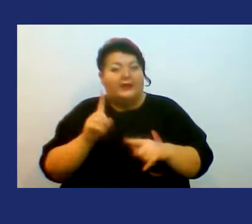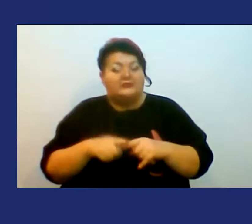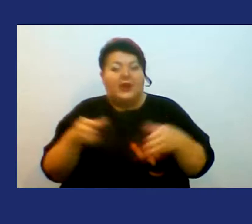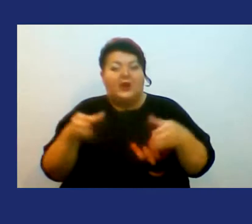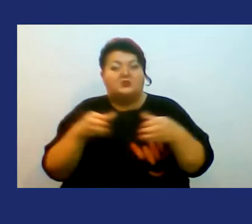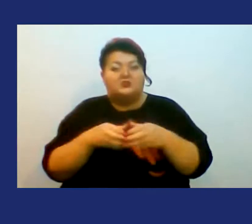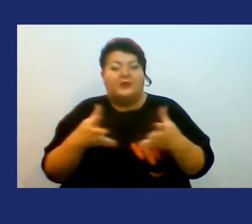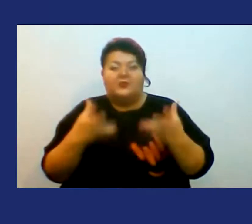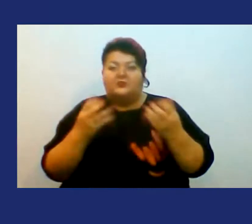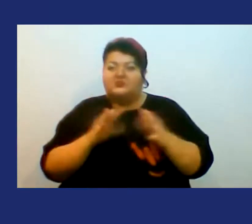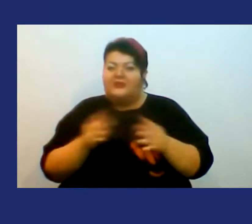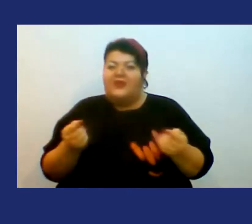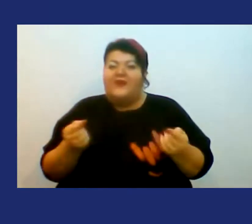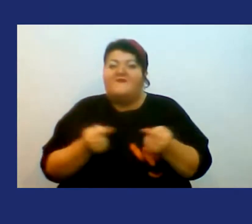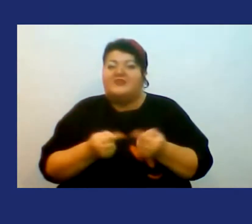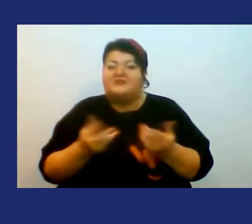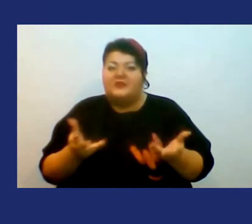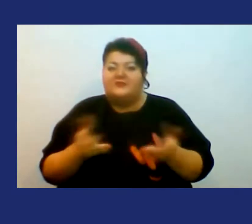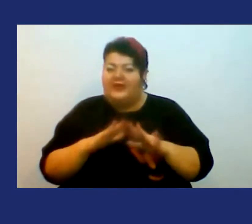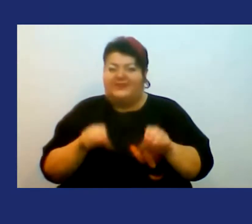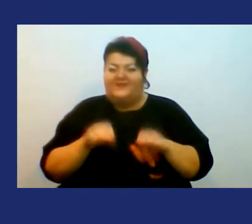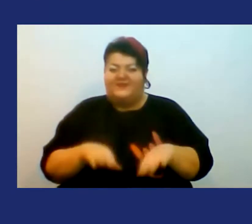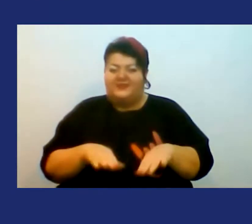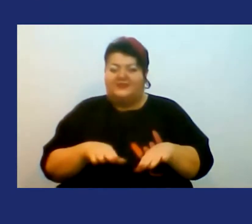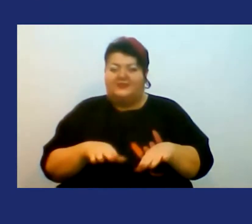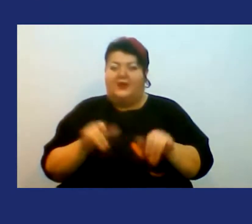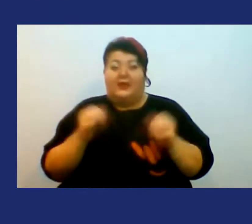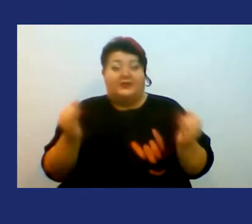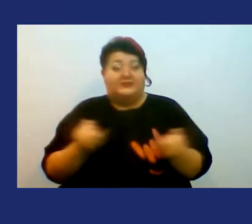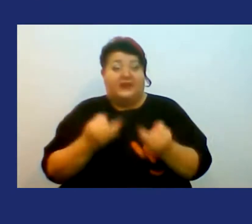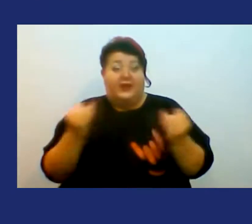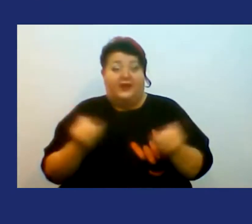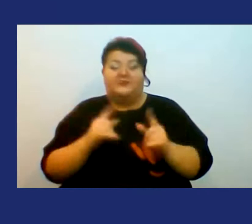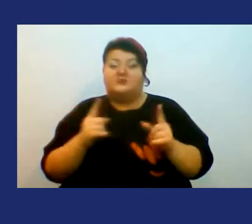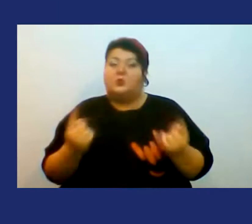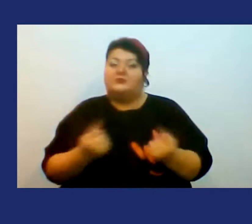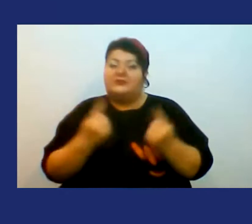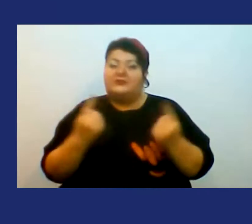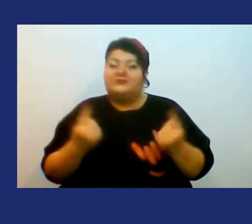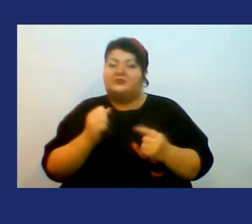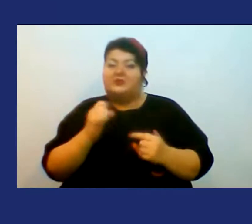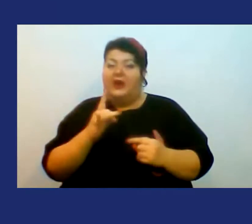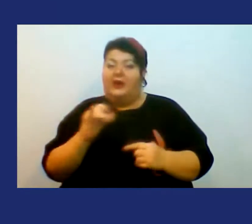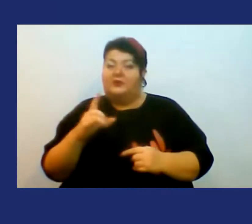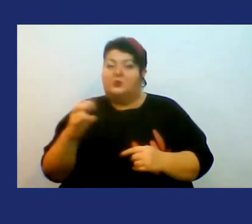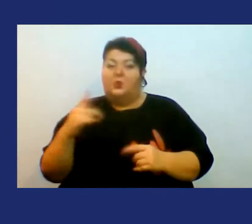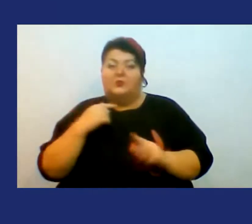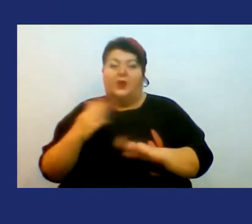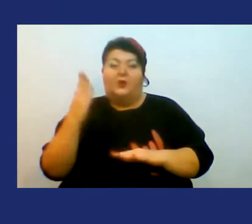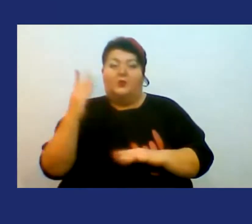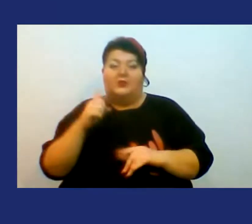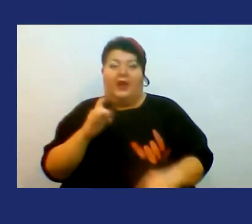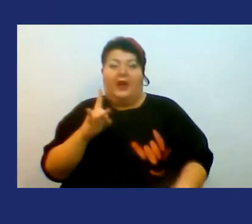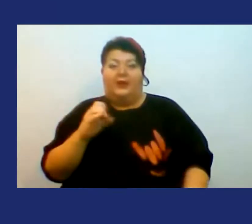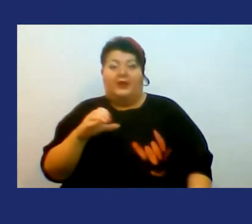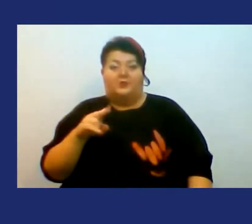And it's interesting because Arizona consistently votes Republican and has voted Republican for quite a long